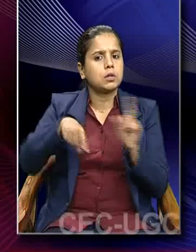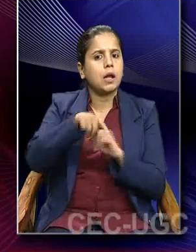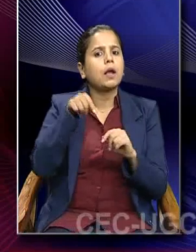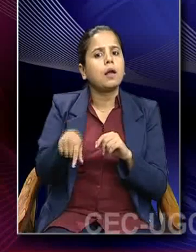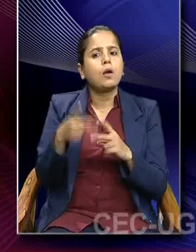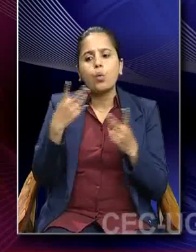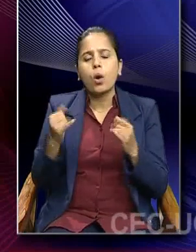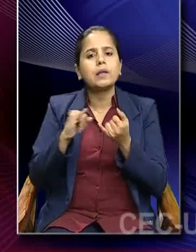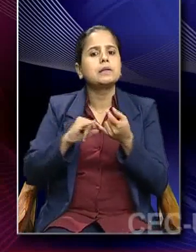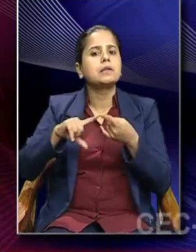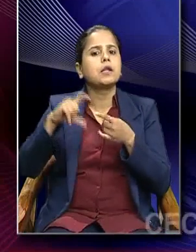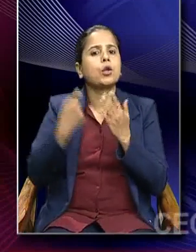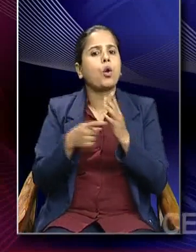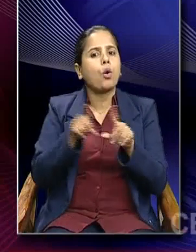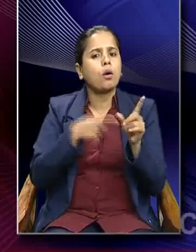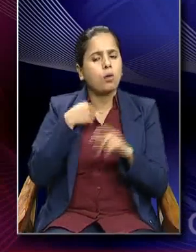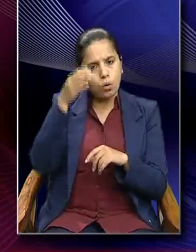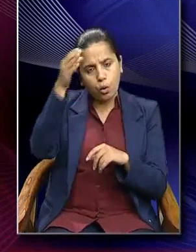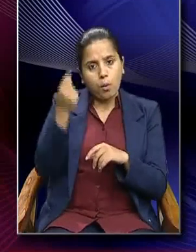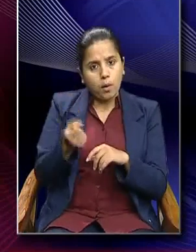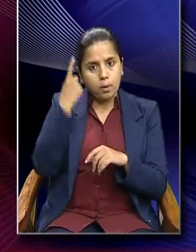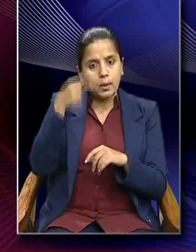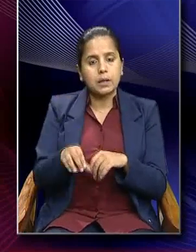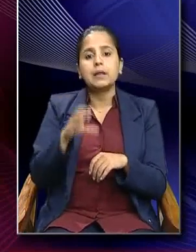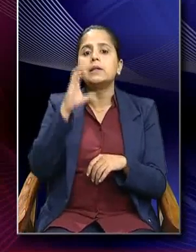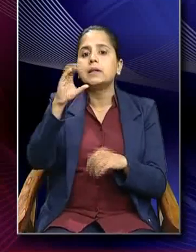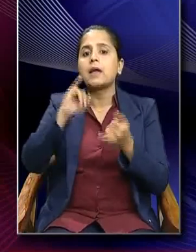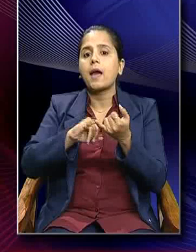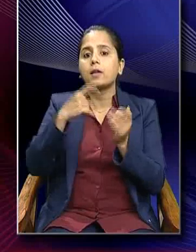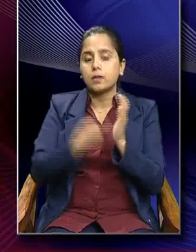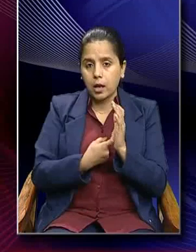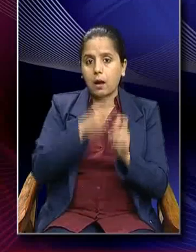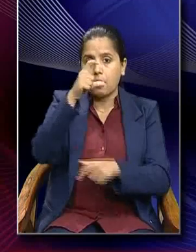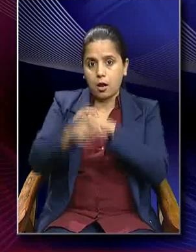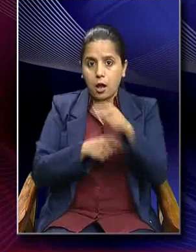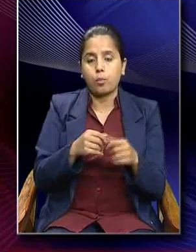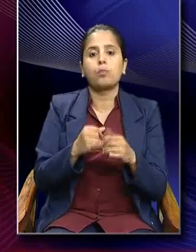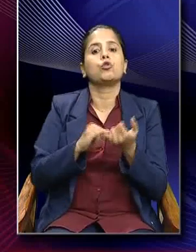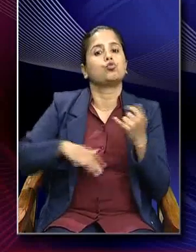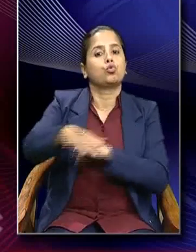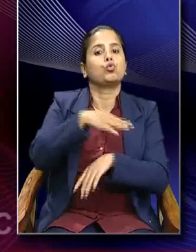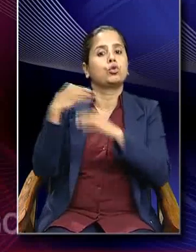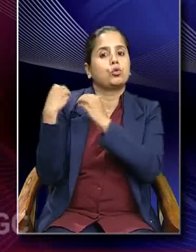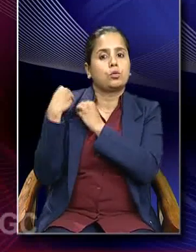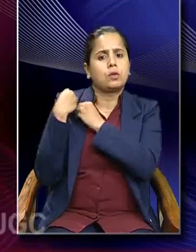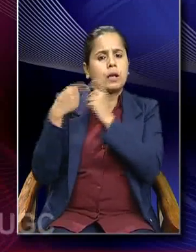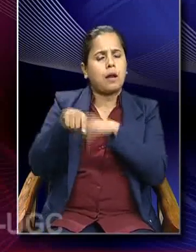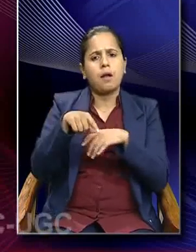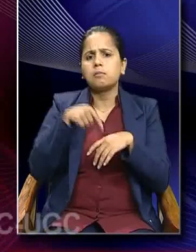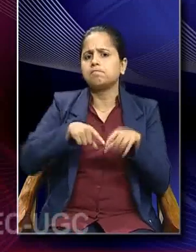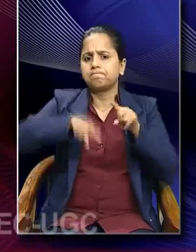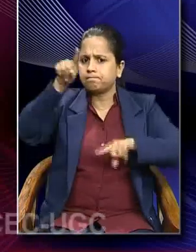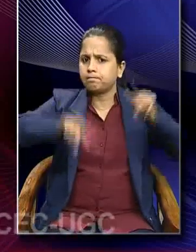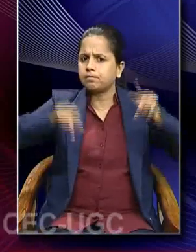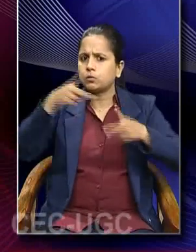conceptualizing corporate social responsibility. It is a huge, the spectrum of this